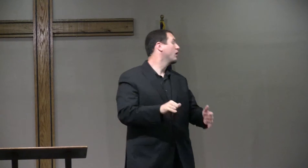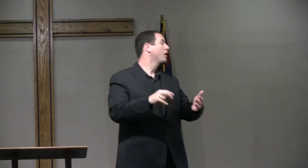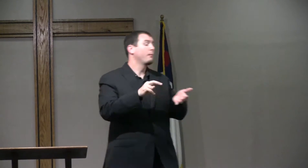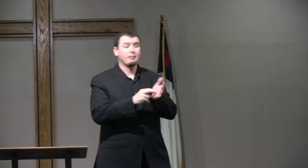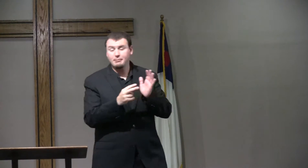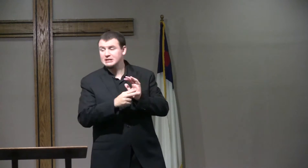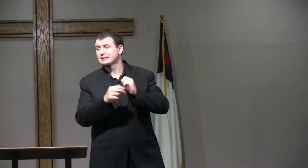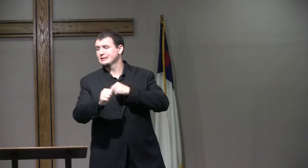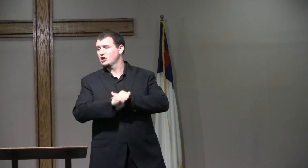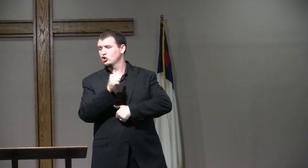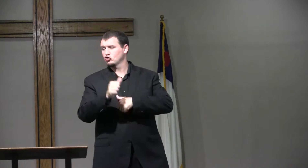a fool,